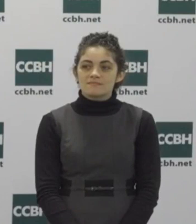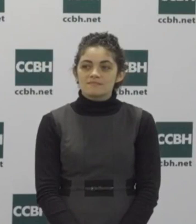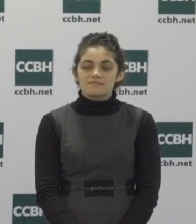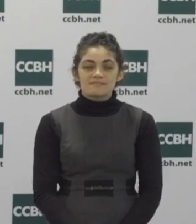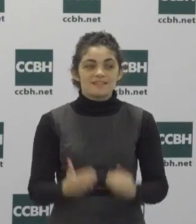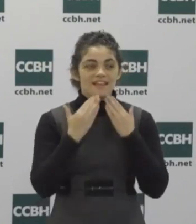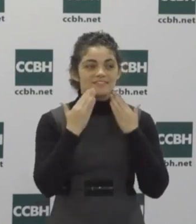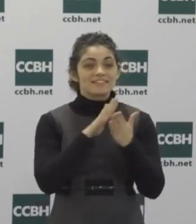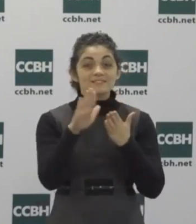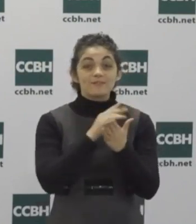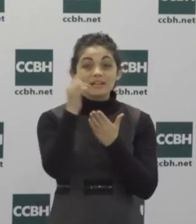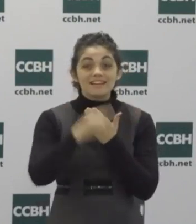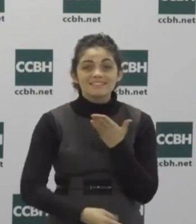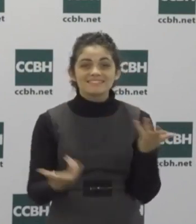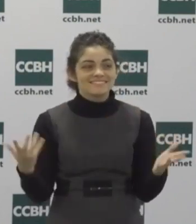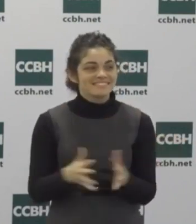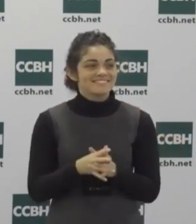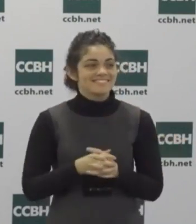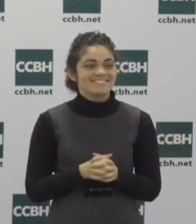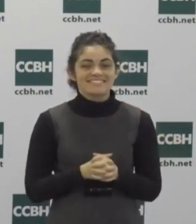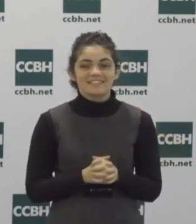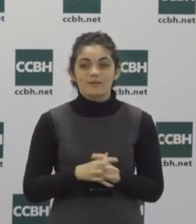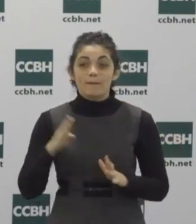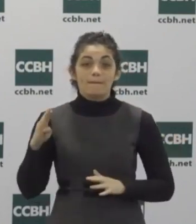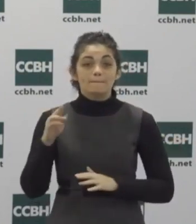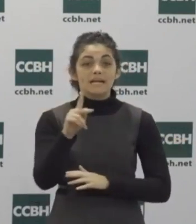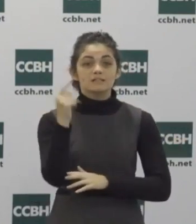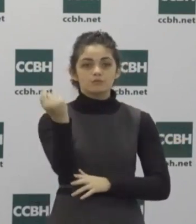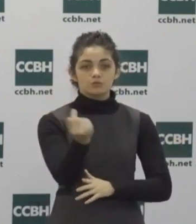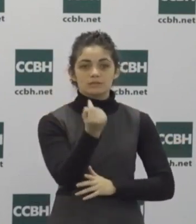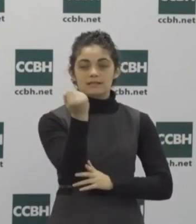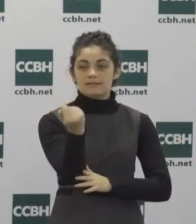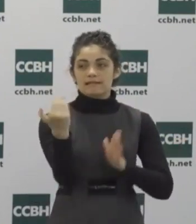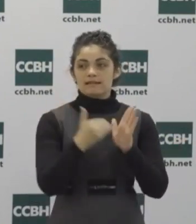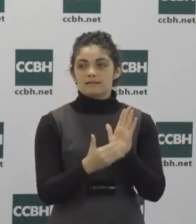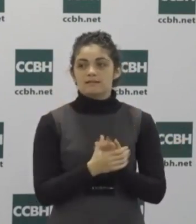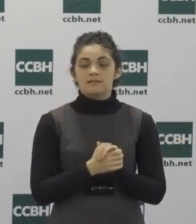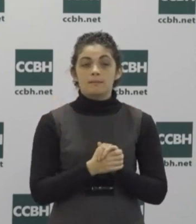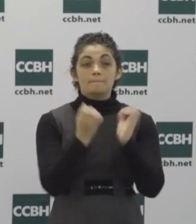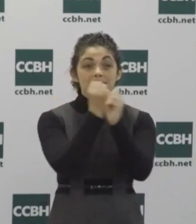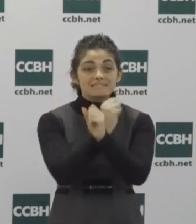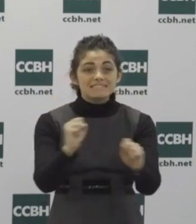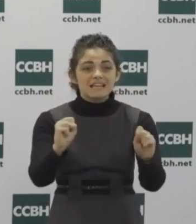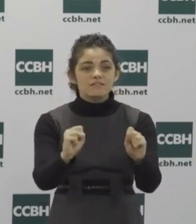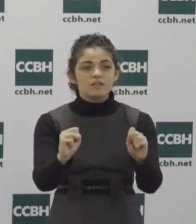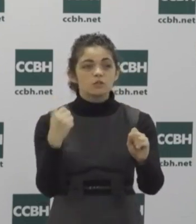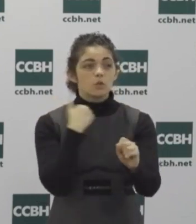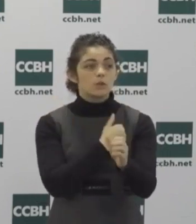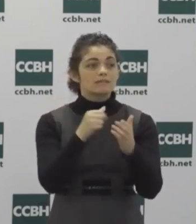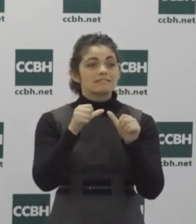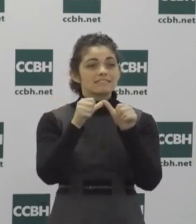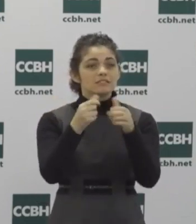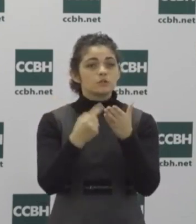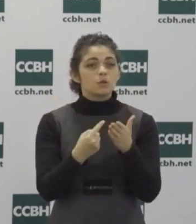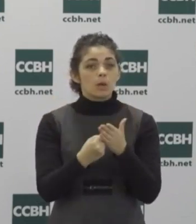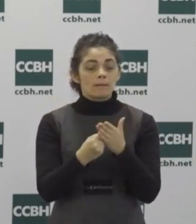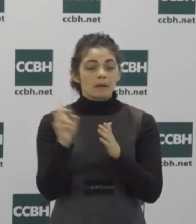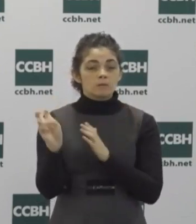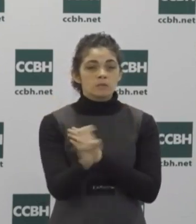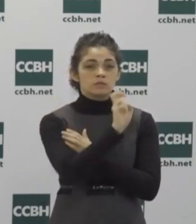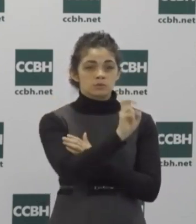Have a nice weekend. We'll be back on Tuesday. And be safe as we talk about this